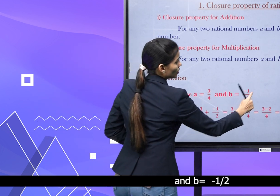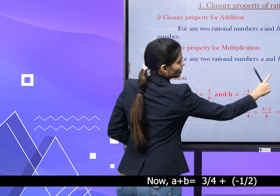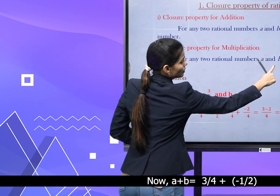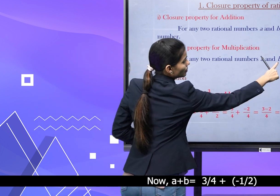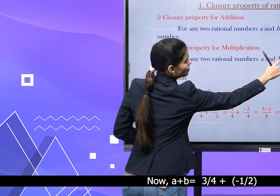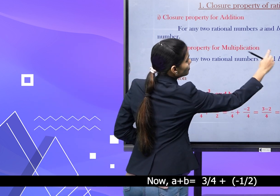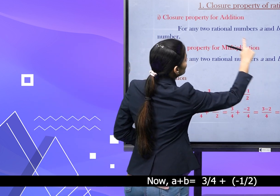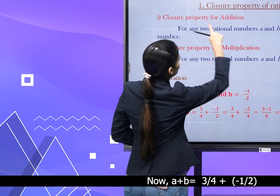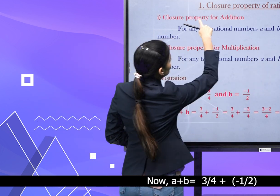Now,